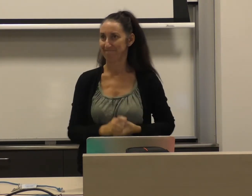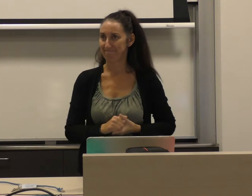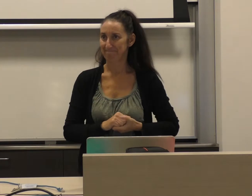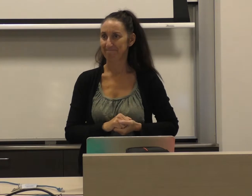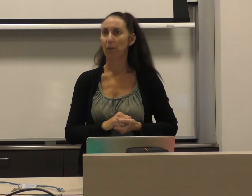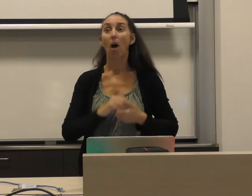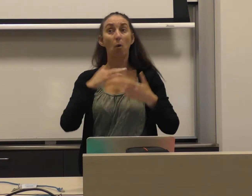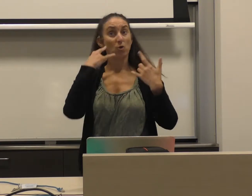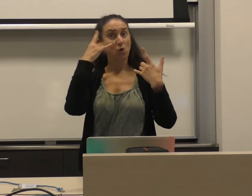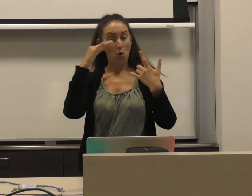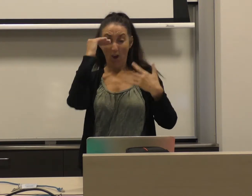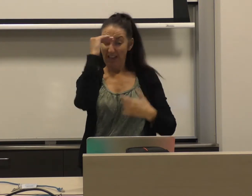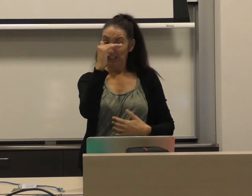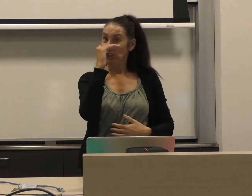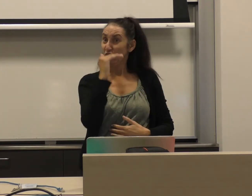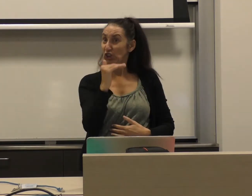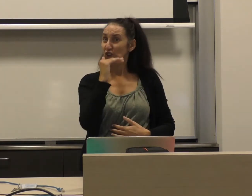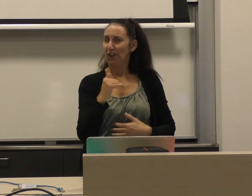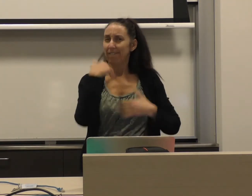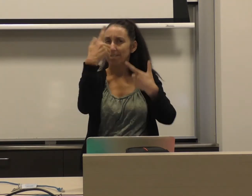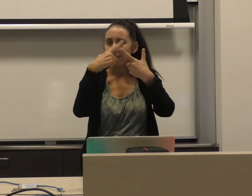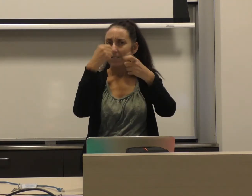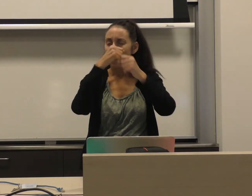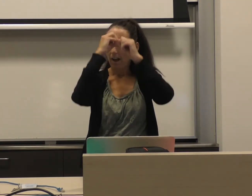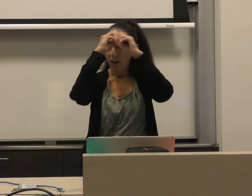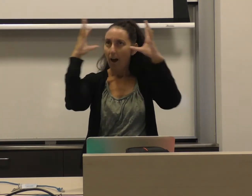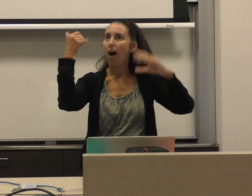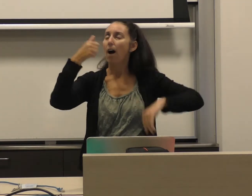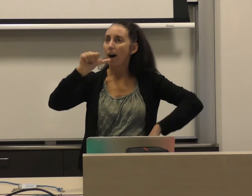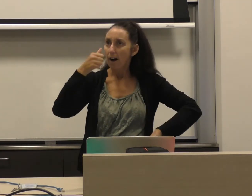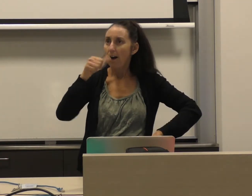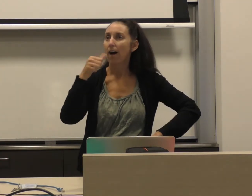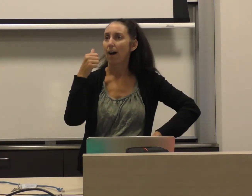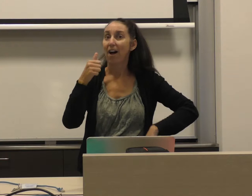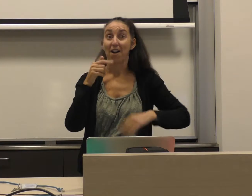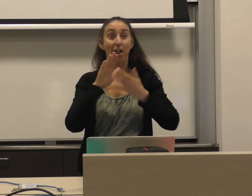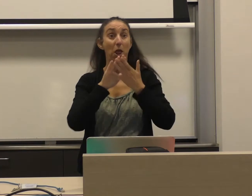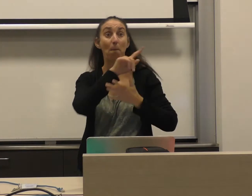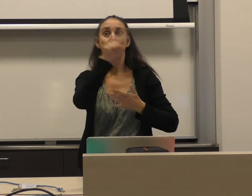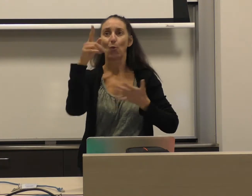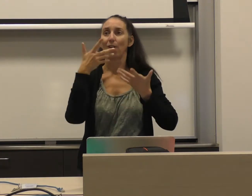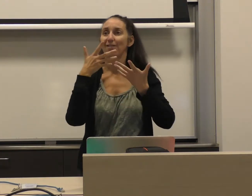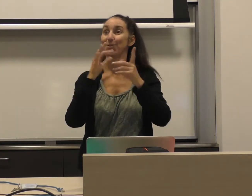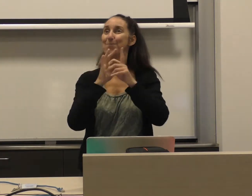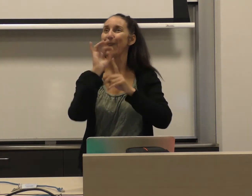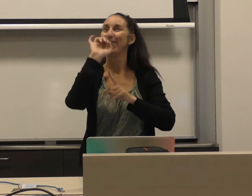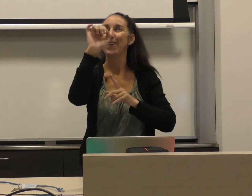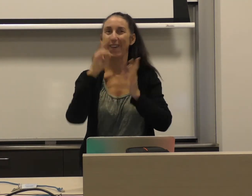And it all depends on the context in which the person is talking about. And I'll show you some more